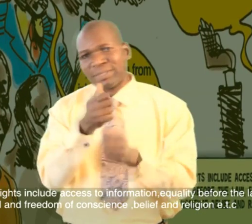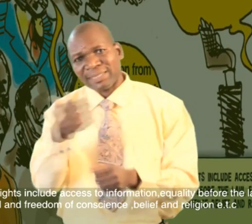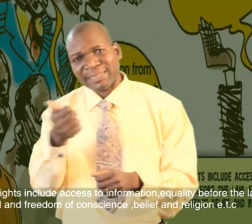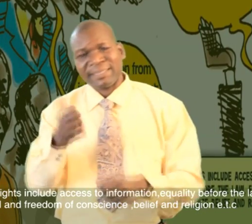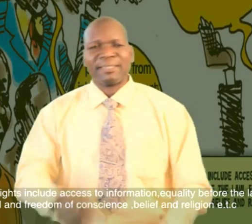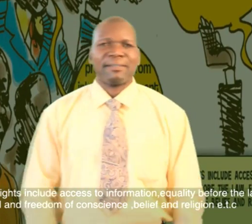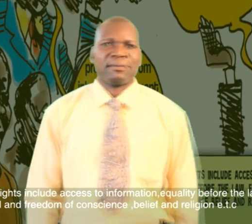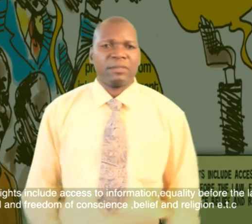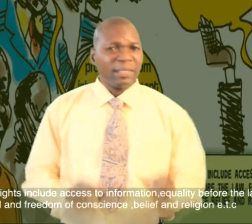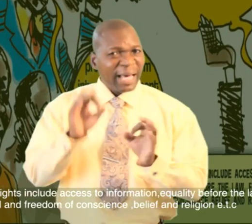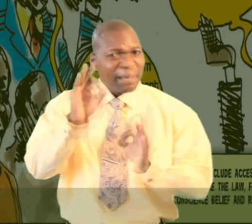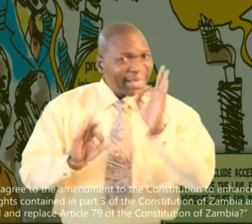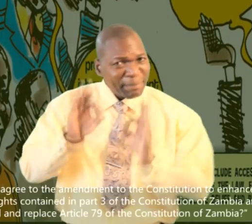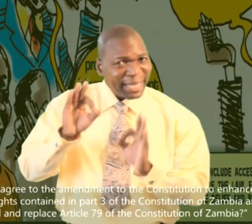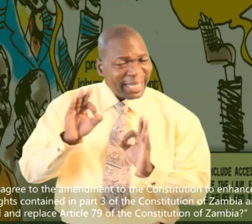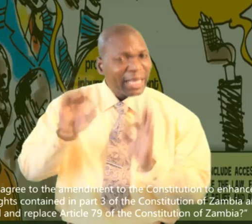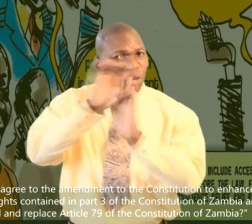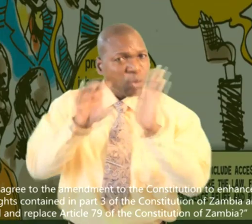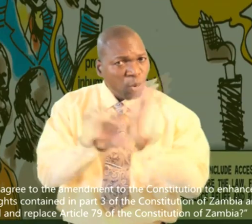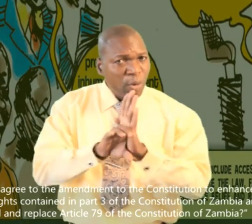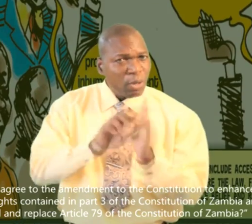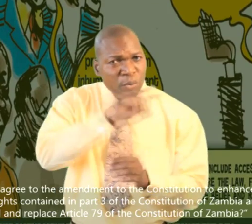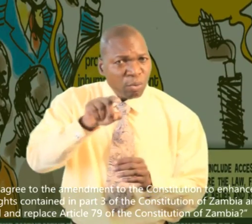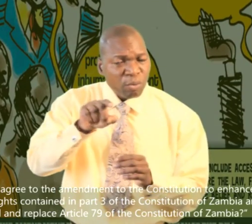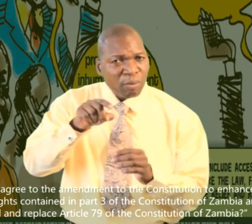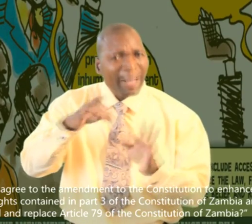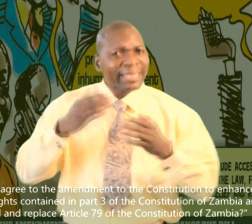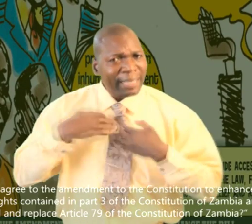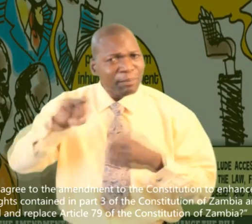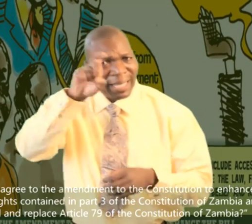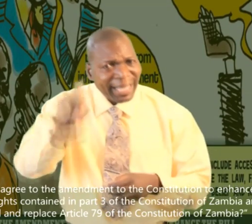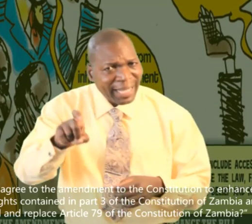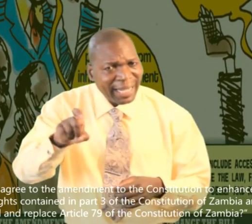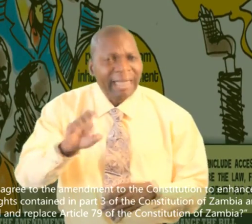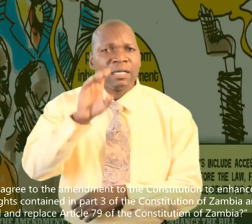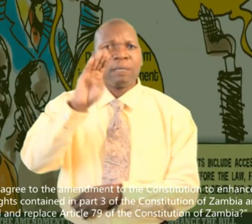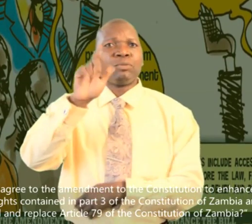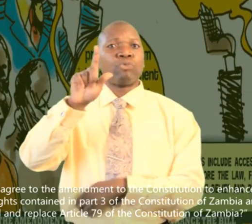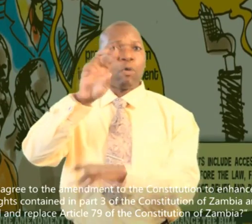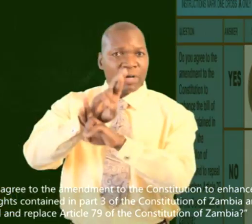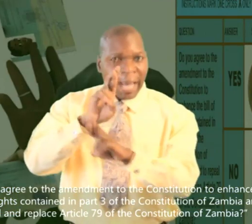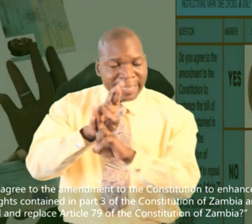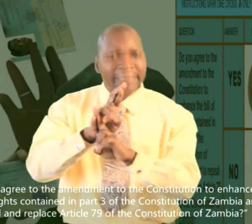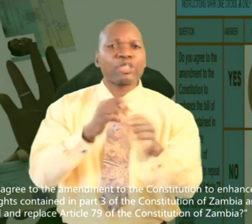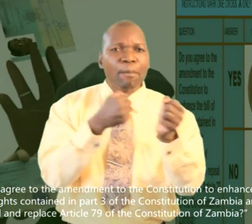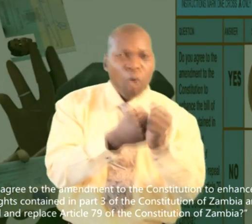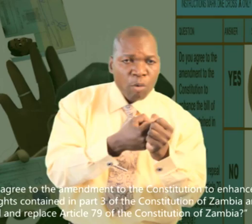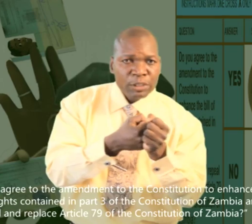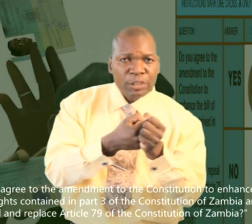Do you agree to the amendment to the Constitution to enhance the Bill of Rights contained in Part 3 of the Constitution of